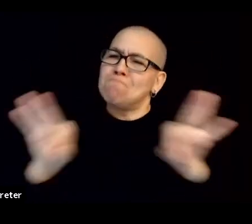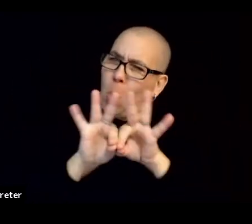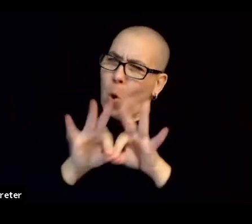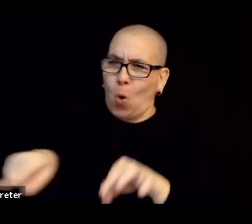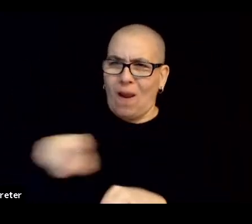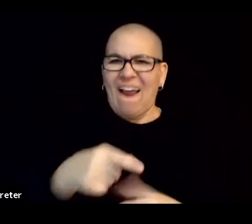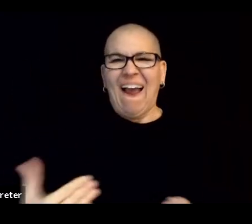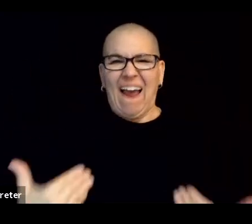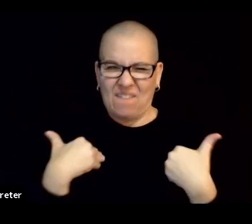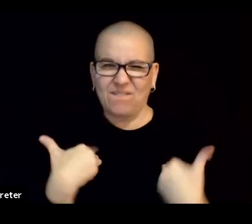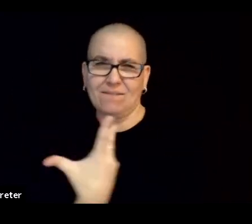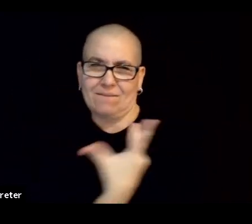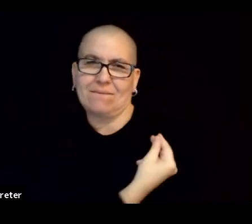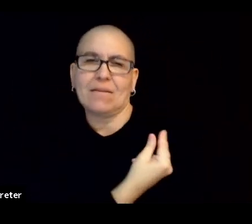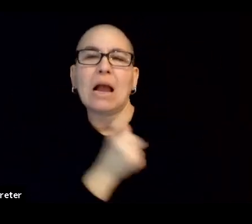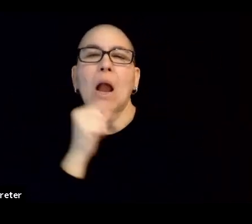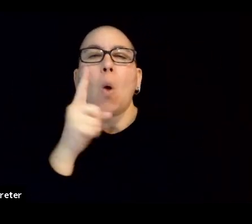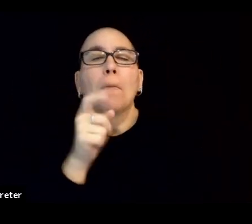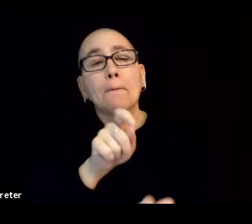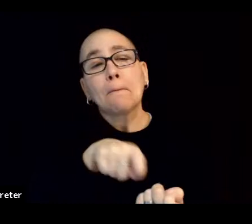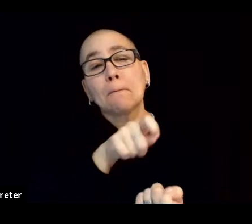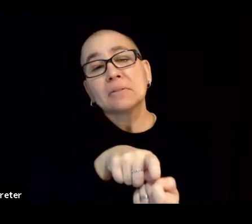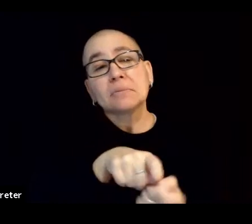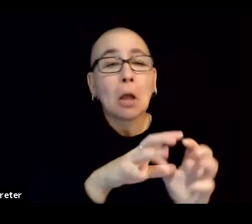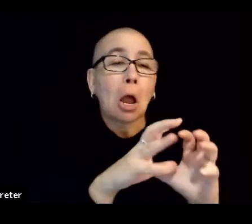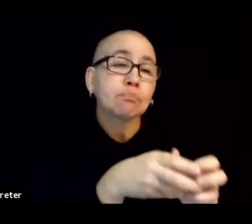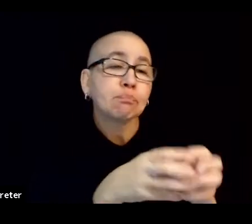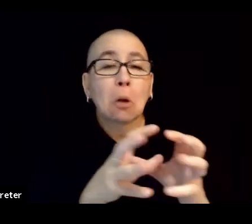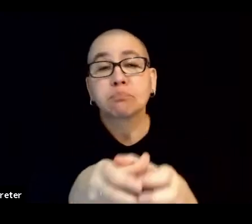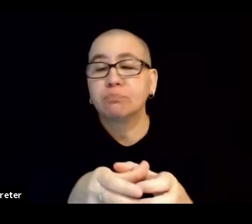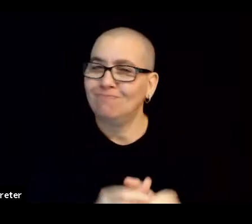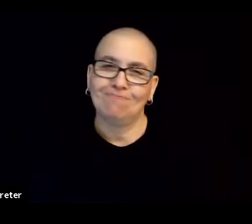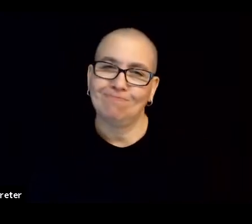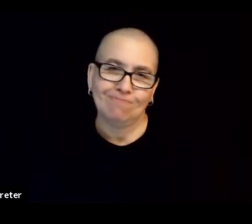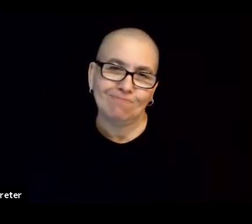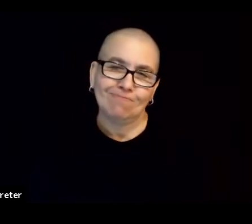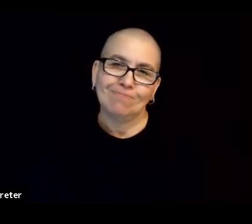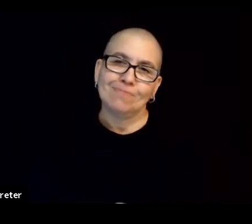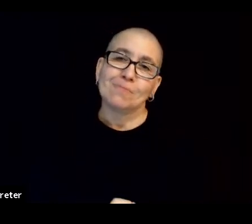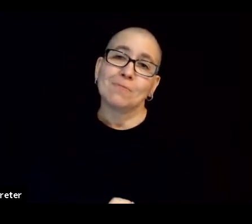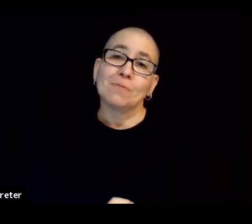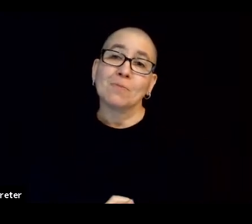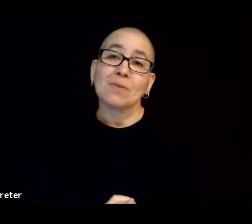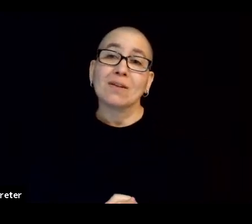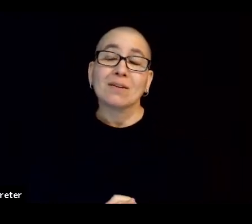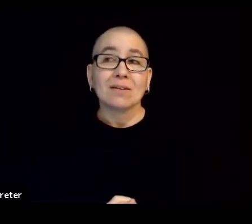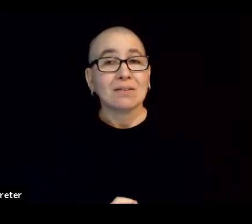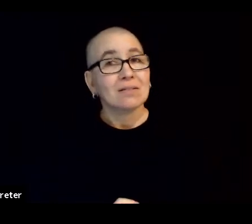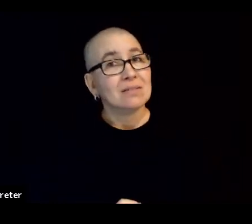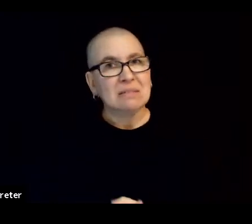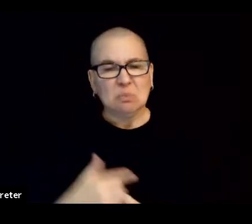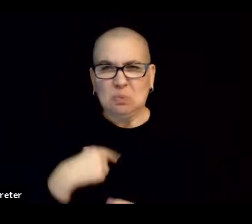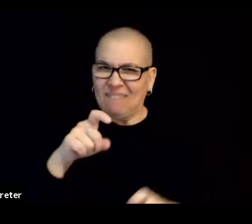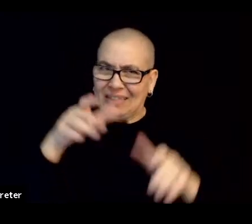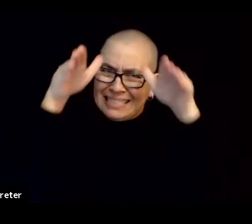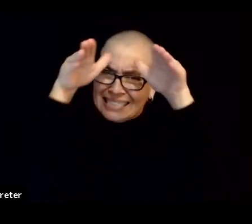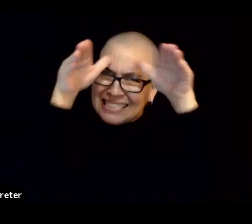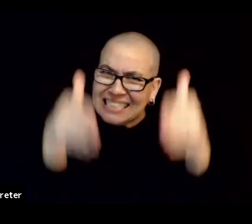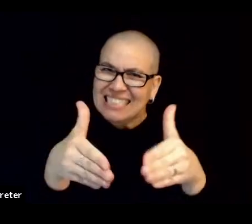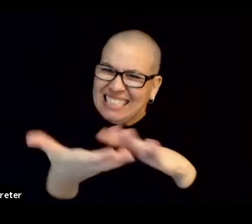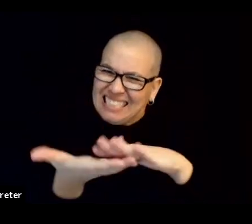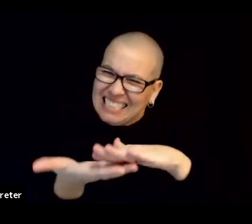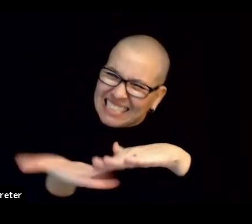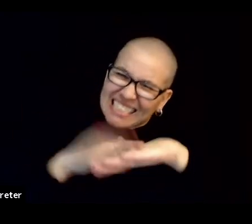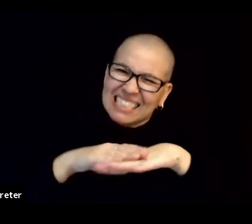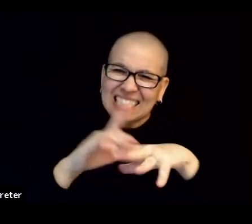groups of people, we must ramp up production. And we strongly urge policymakers at the local, state, federal